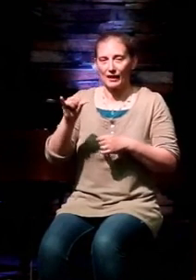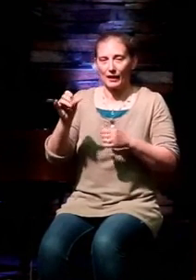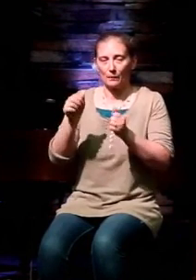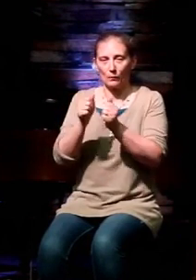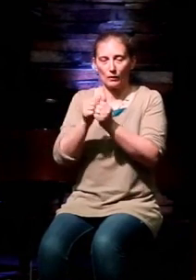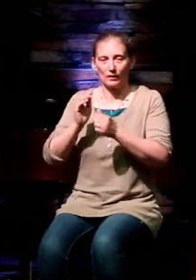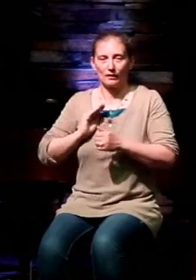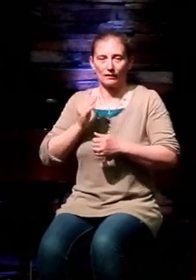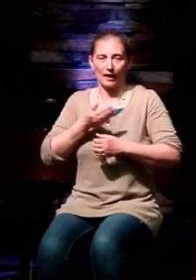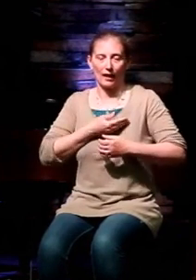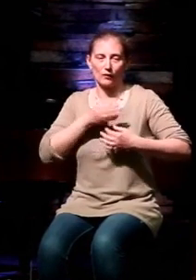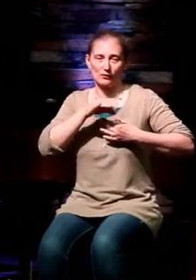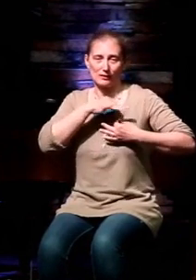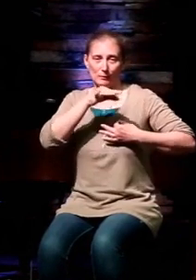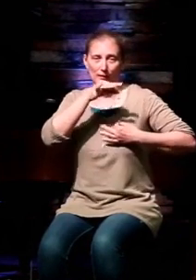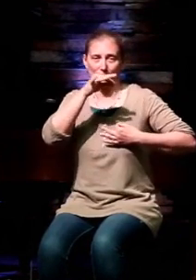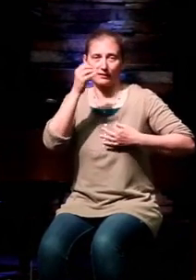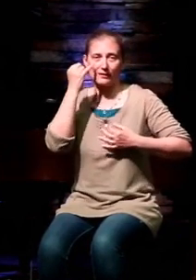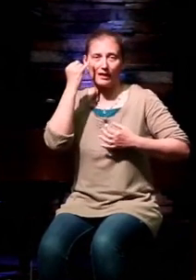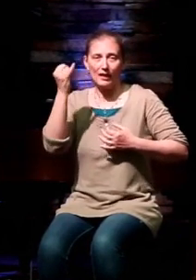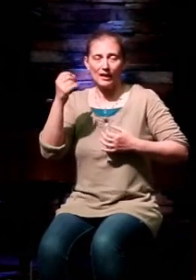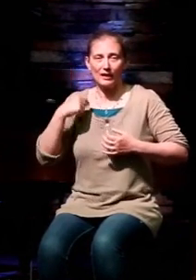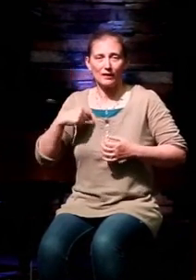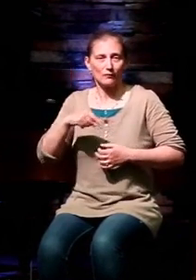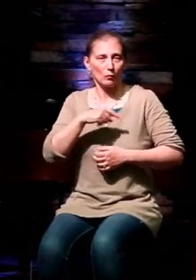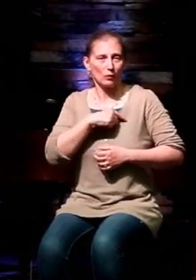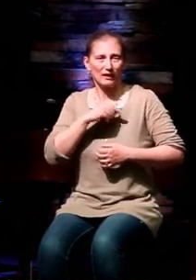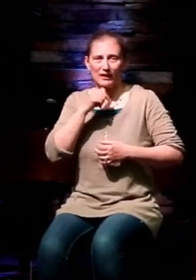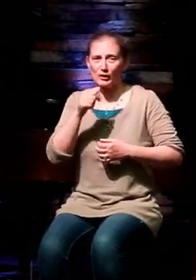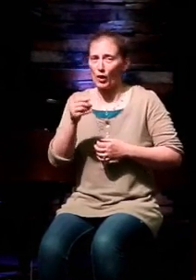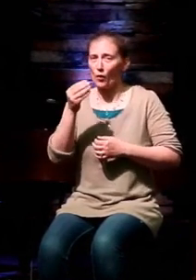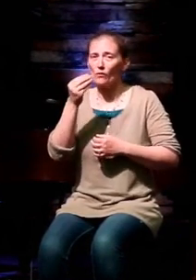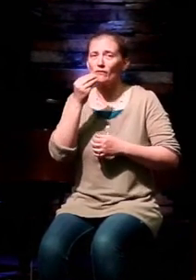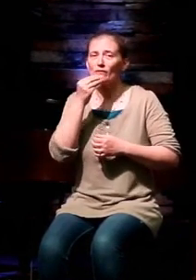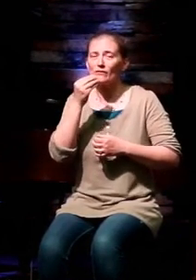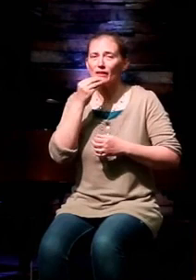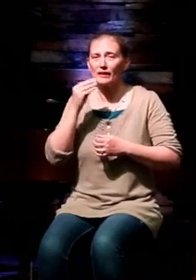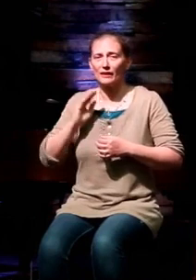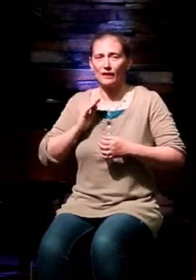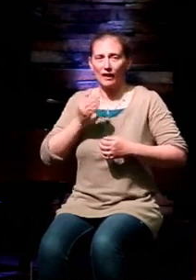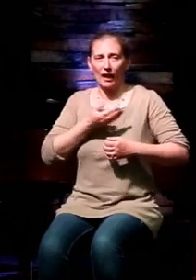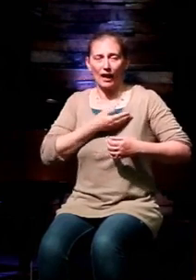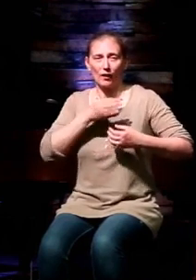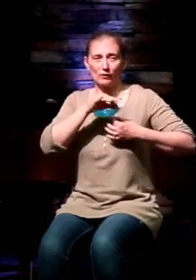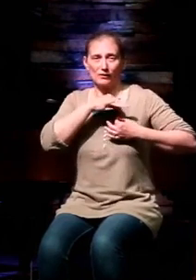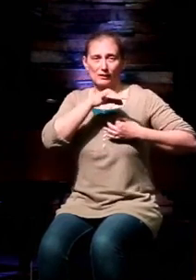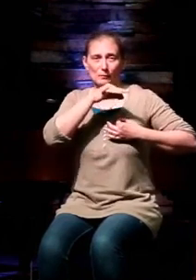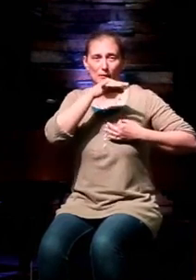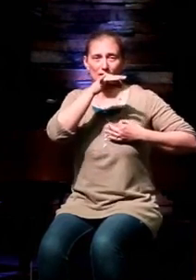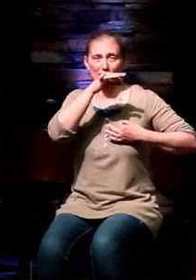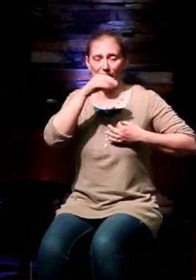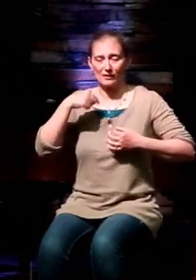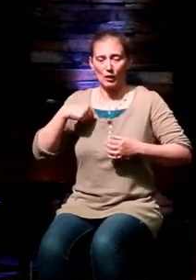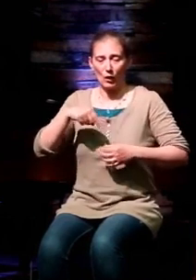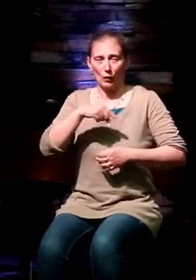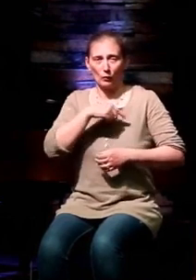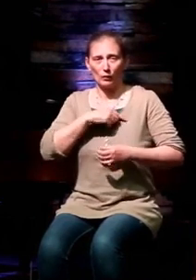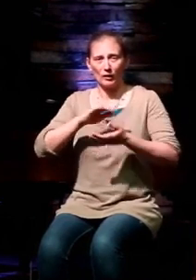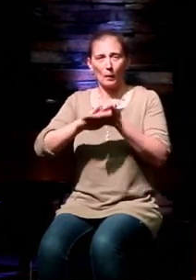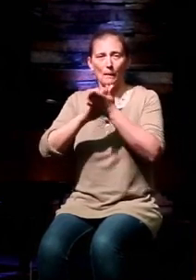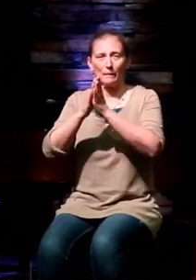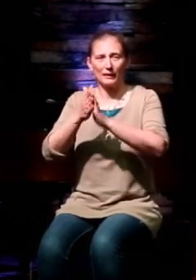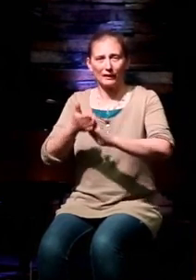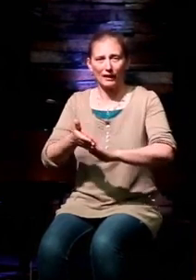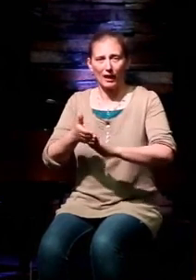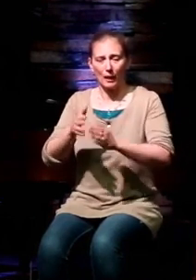weak. And when we don't feed our spirits, our flesh is going to grow a whole lot stronger. You may be at work one day and you say, well, I'm not